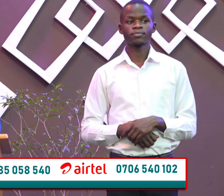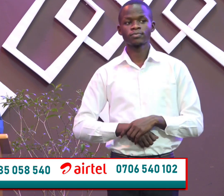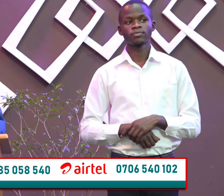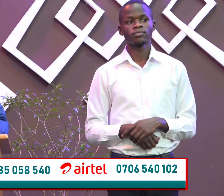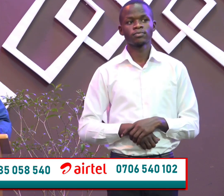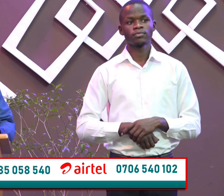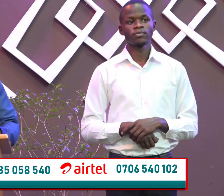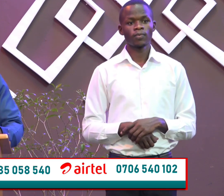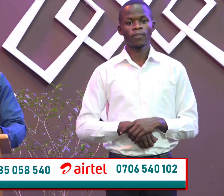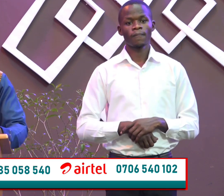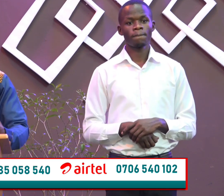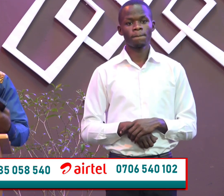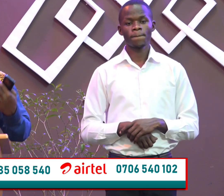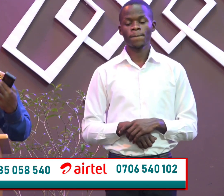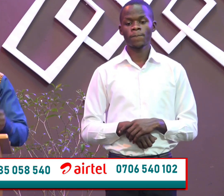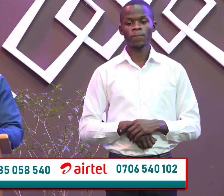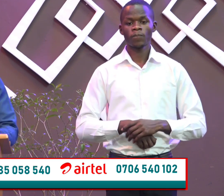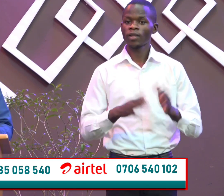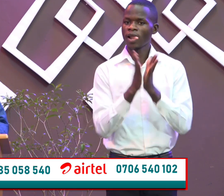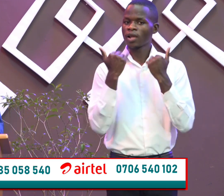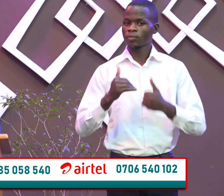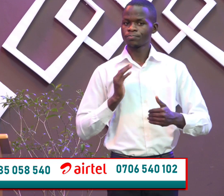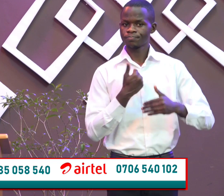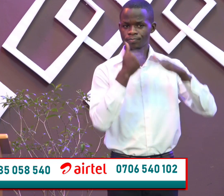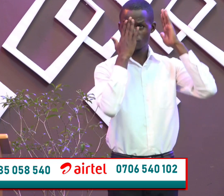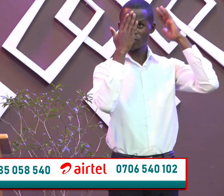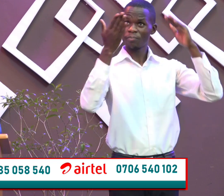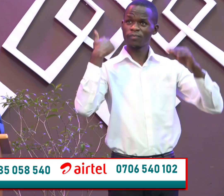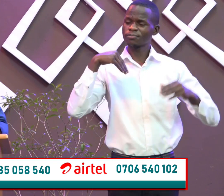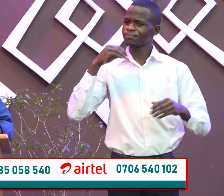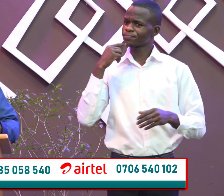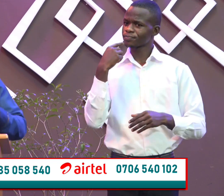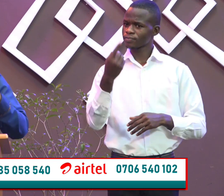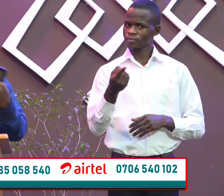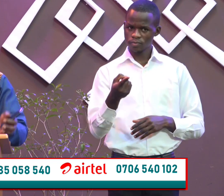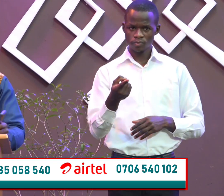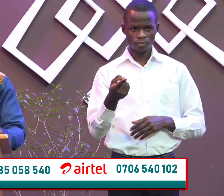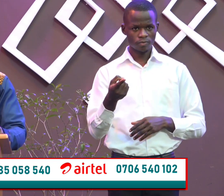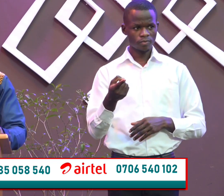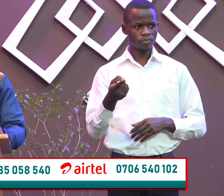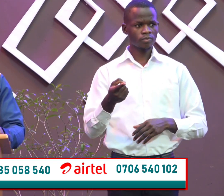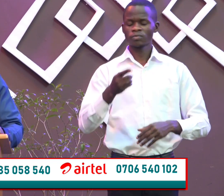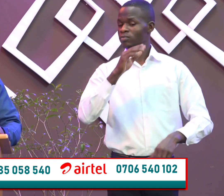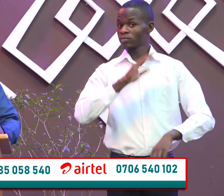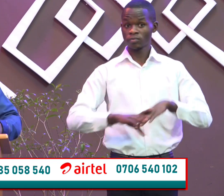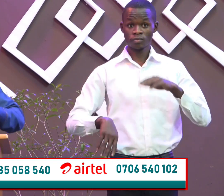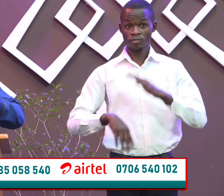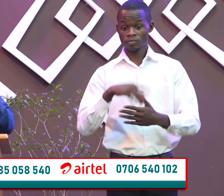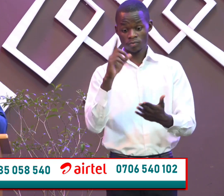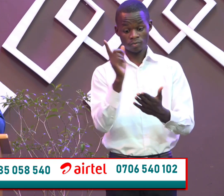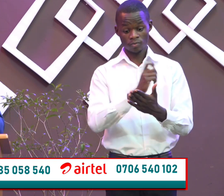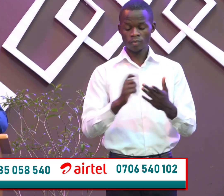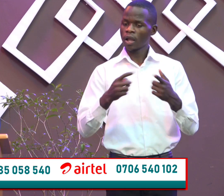tune of 80 million. So omulabirizi yatugambanga nti tetugenda kuwandiika. Na